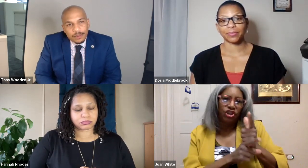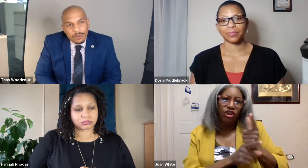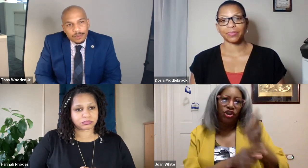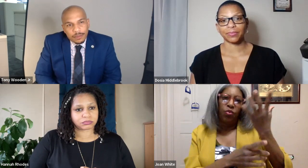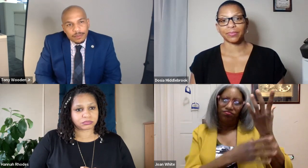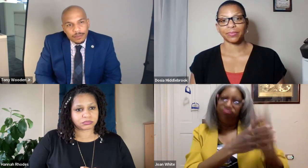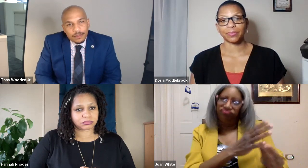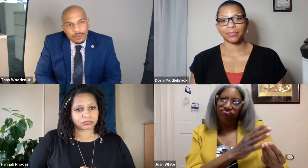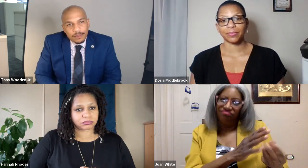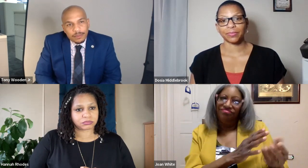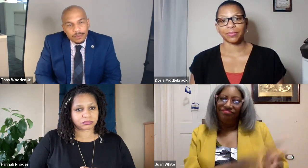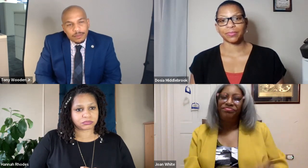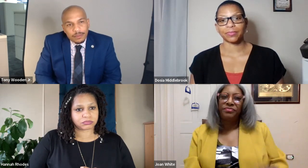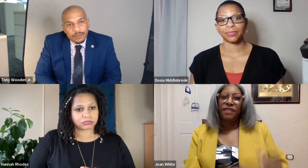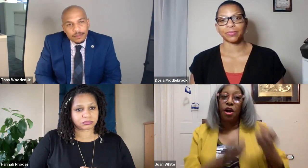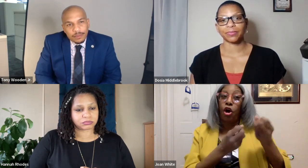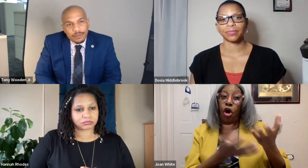And one had passed away. One of the sisters had passed.